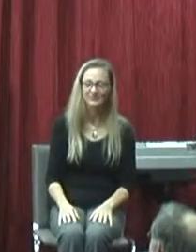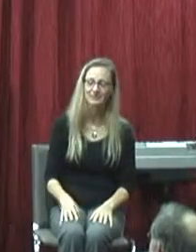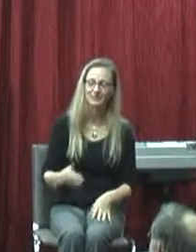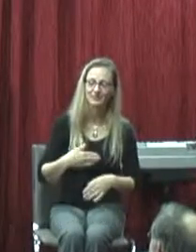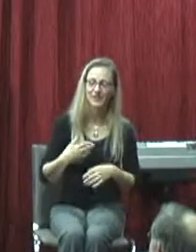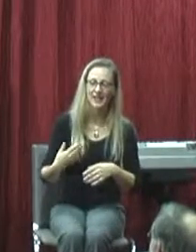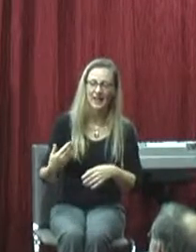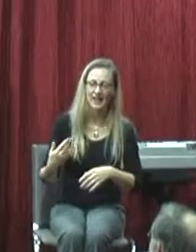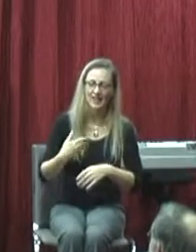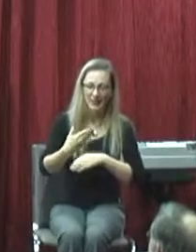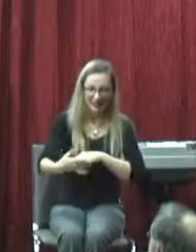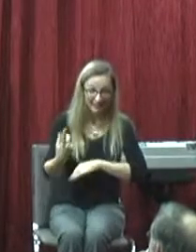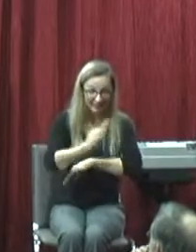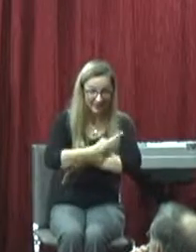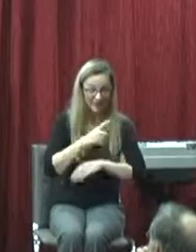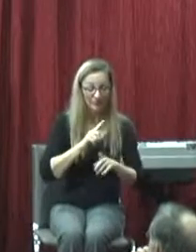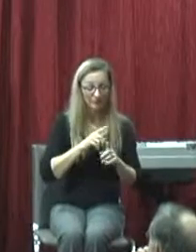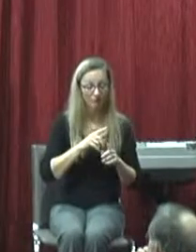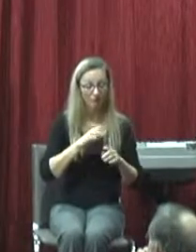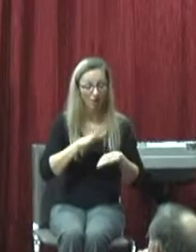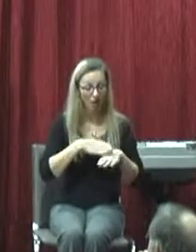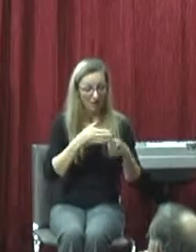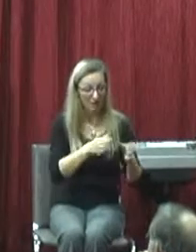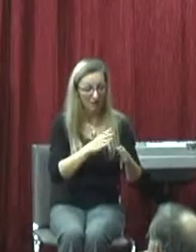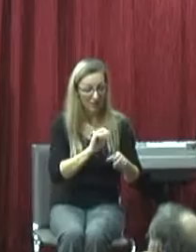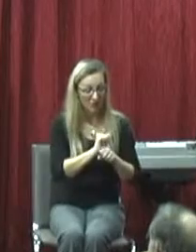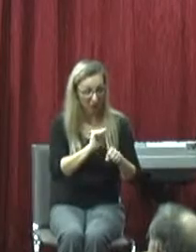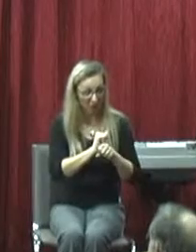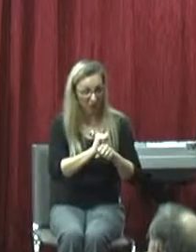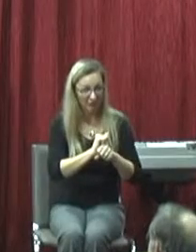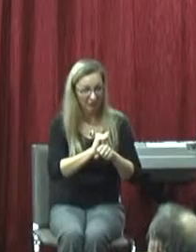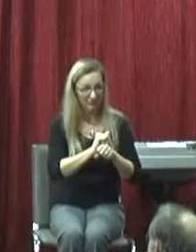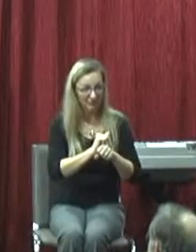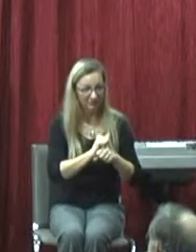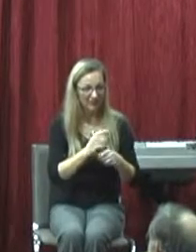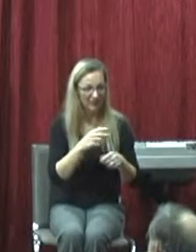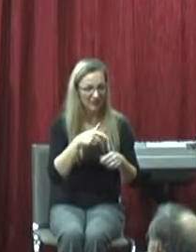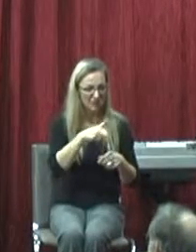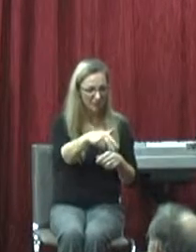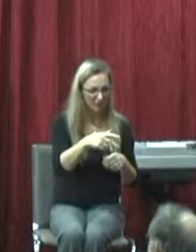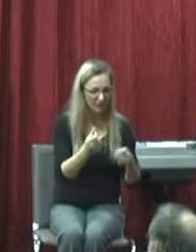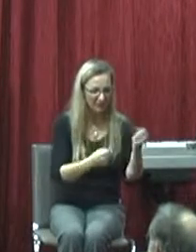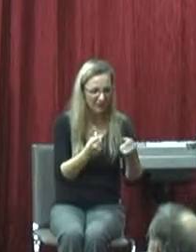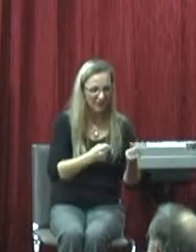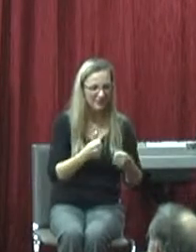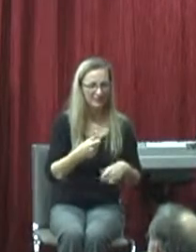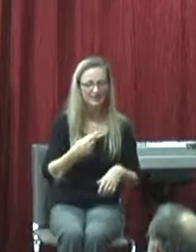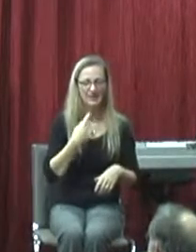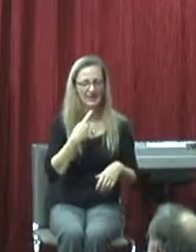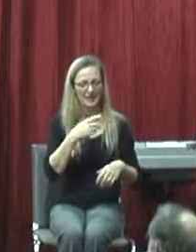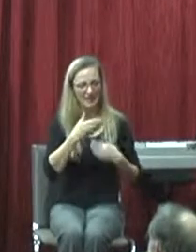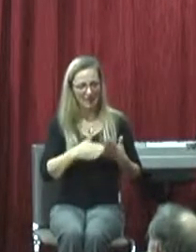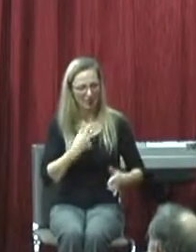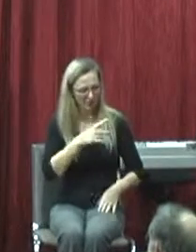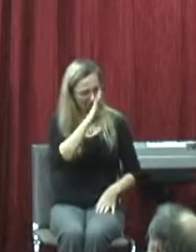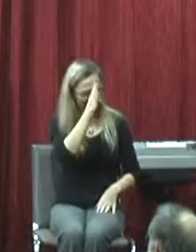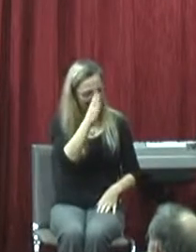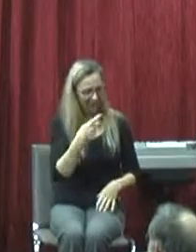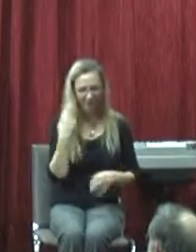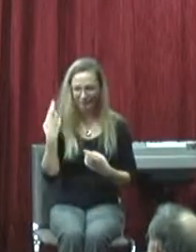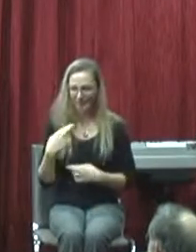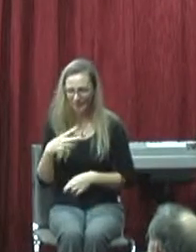on his way to the car to go to work, and his neighbor was outside. Hi, he said. Hi, replied the rabbi, a little bit